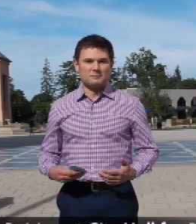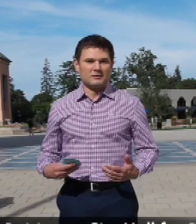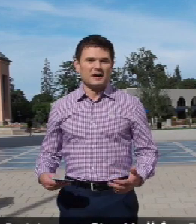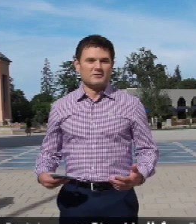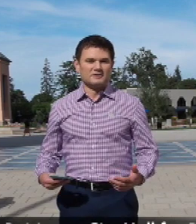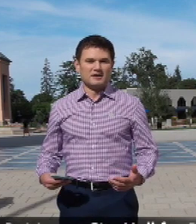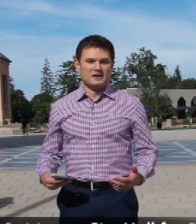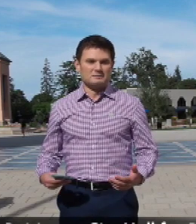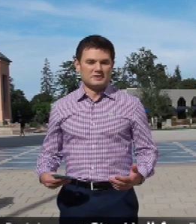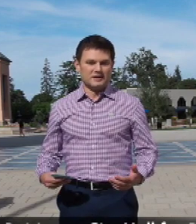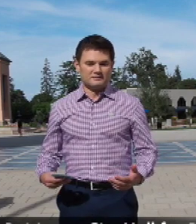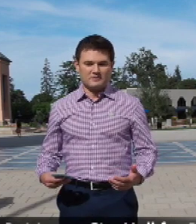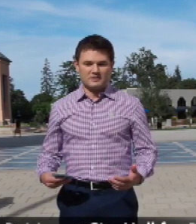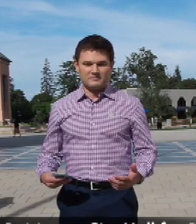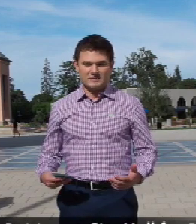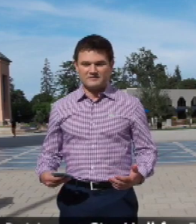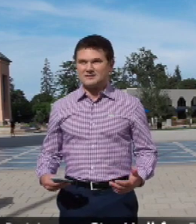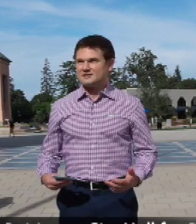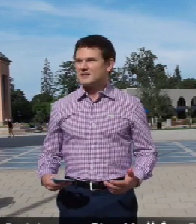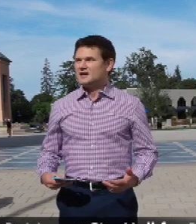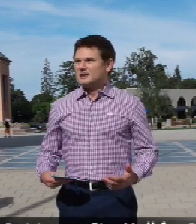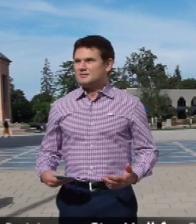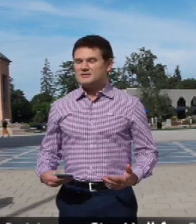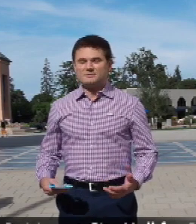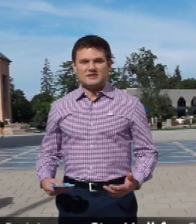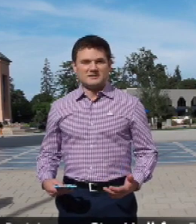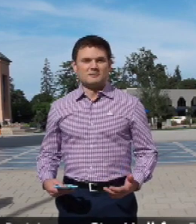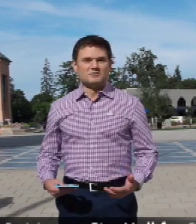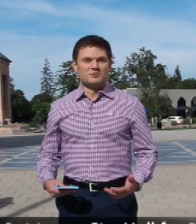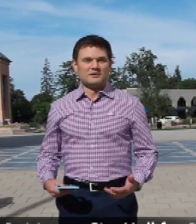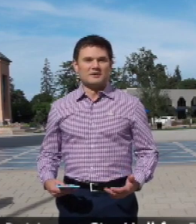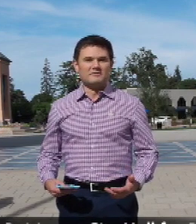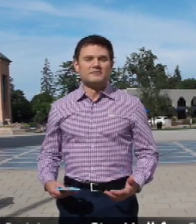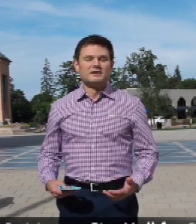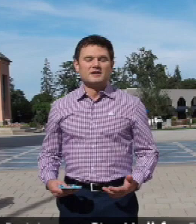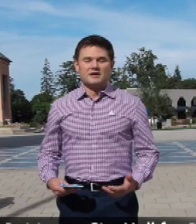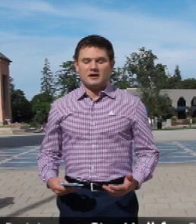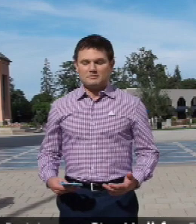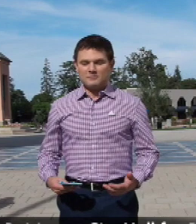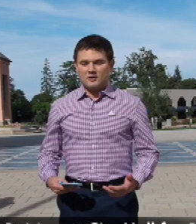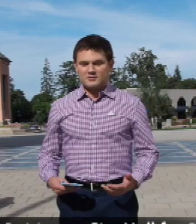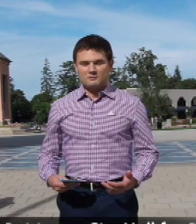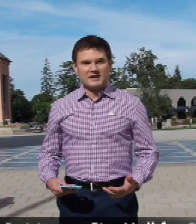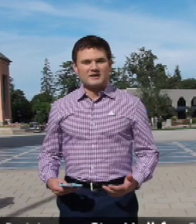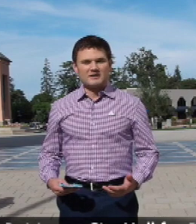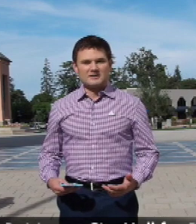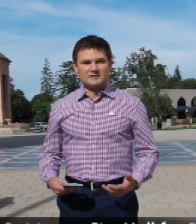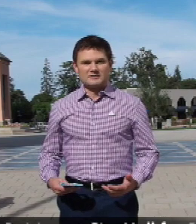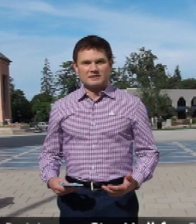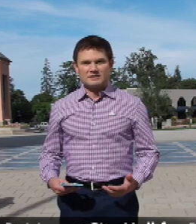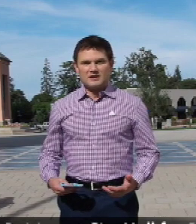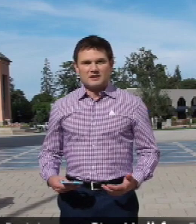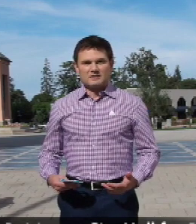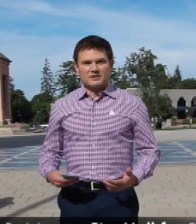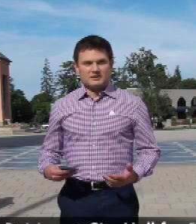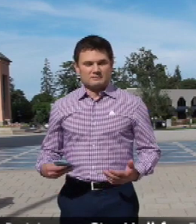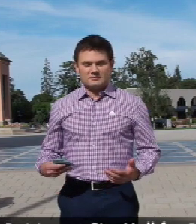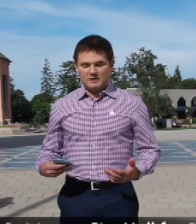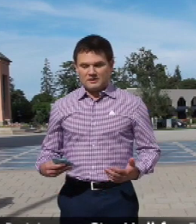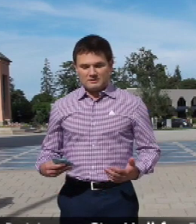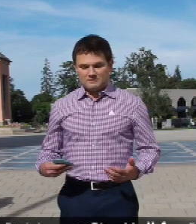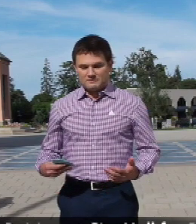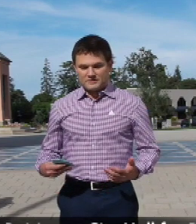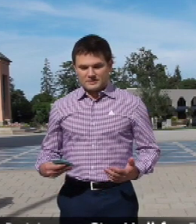inclusivity and are proud of, and this is meant to be a celebratory month, also recognizing